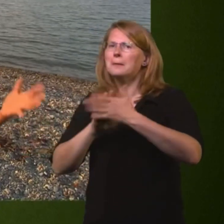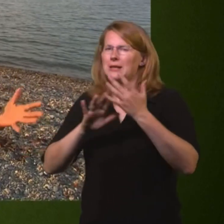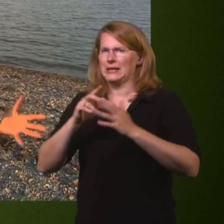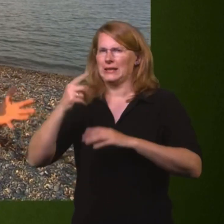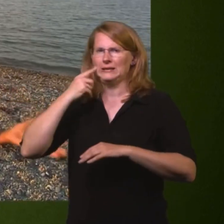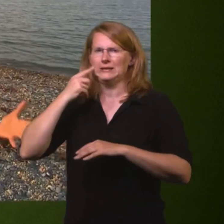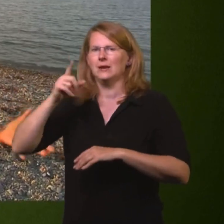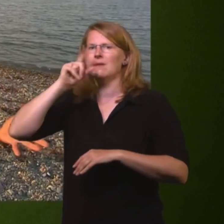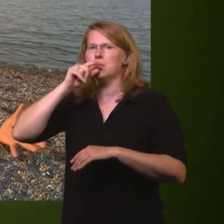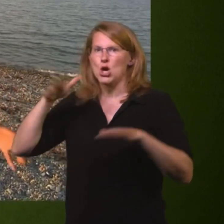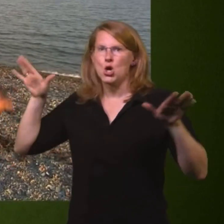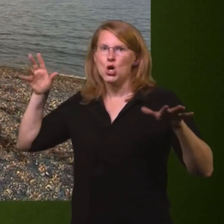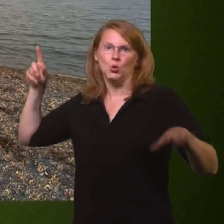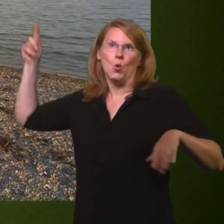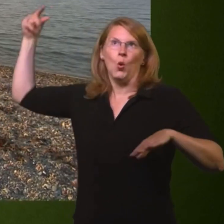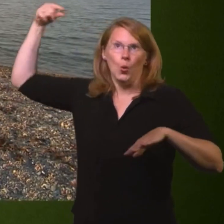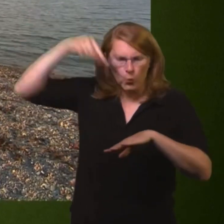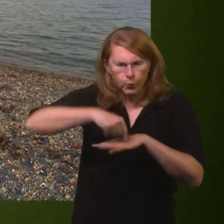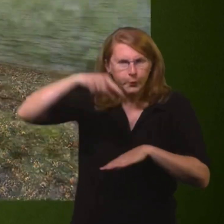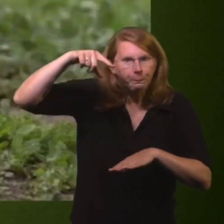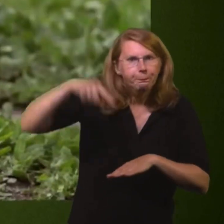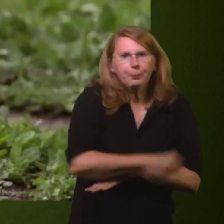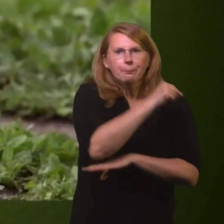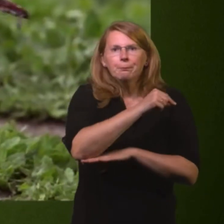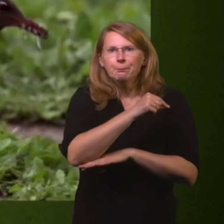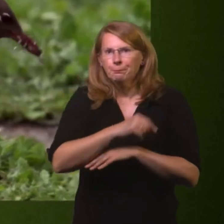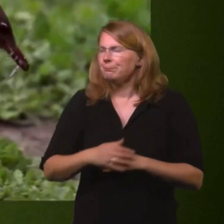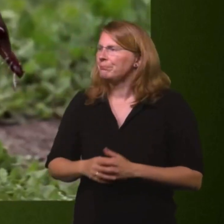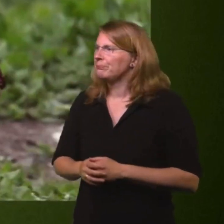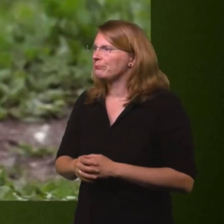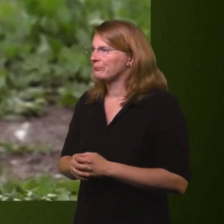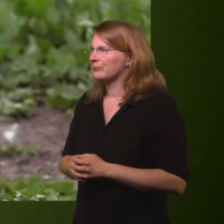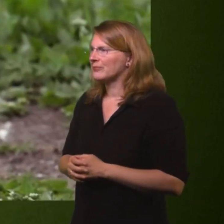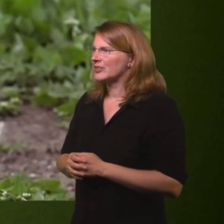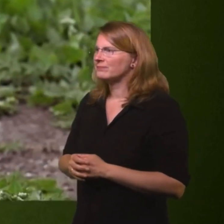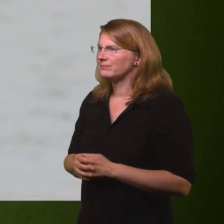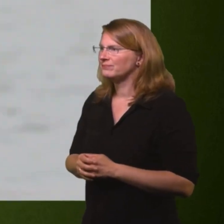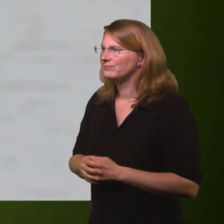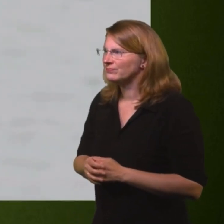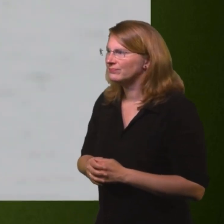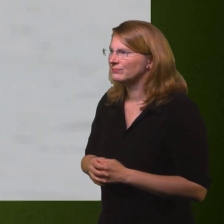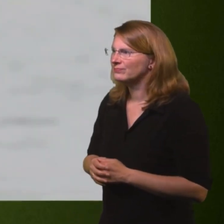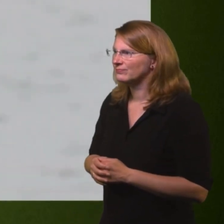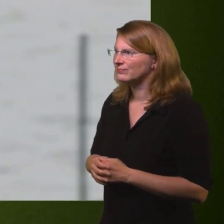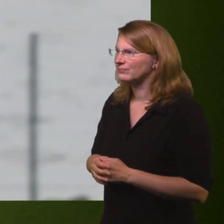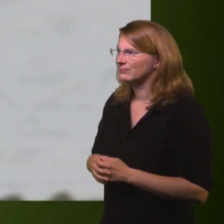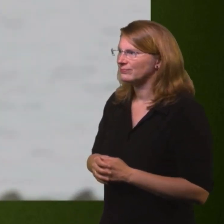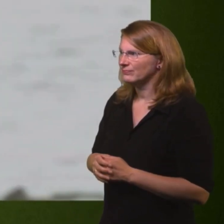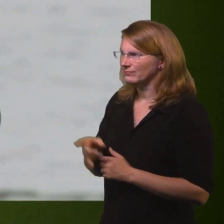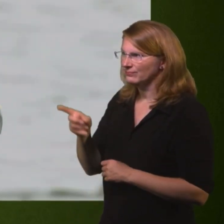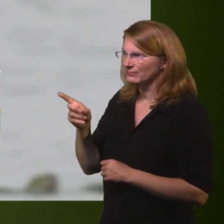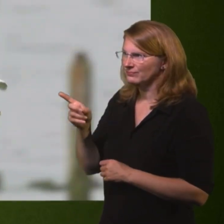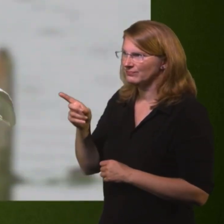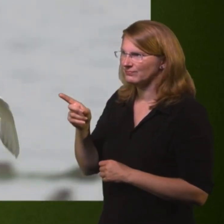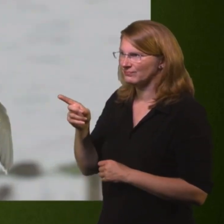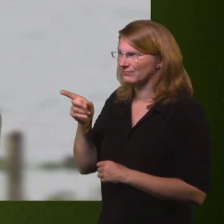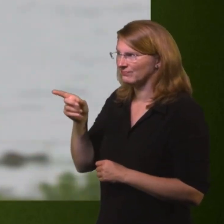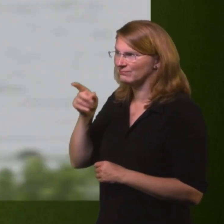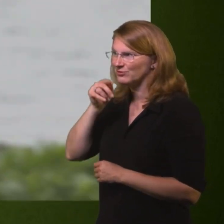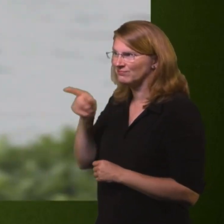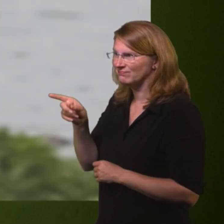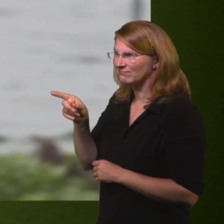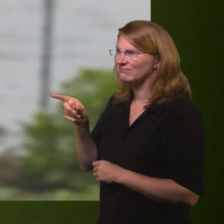they're relatively shallow swimmers, easy access for diving seabirds and surface feeding seabirds as well. So